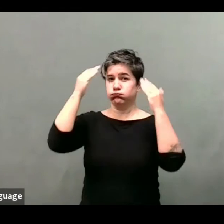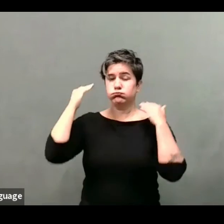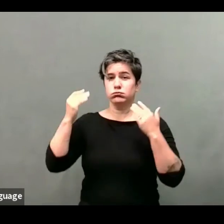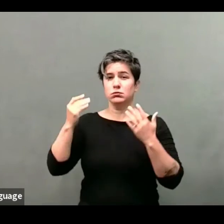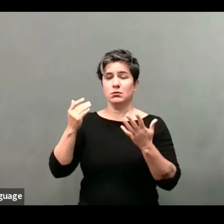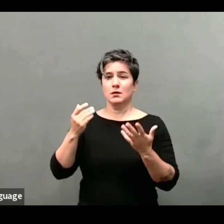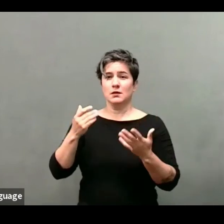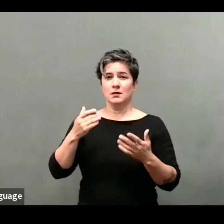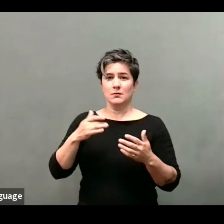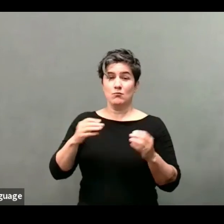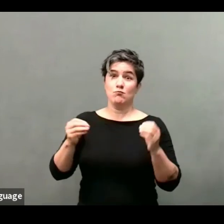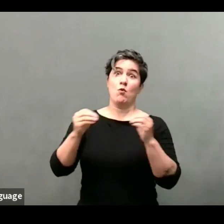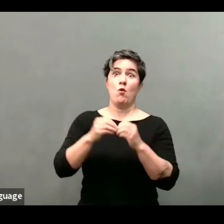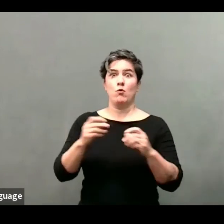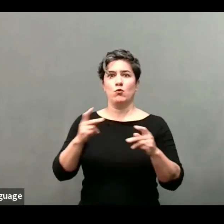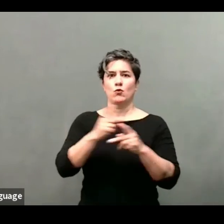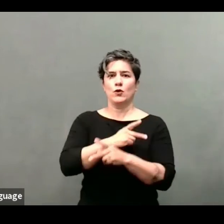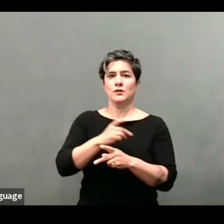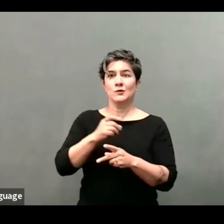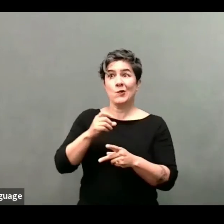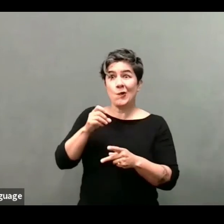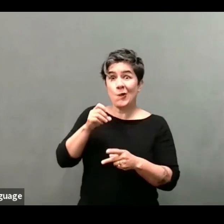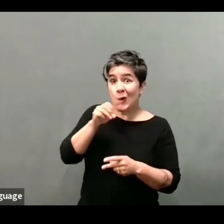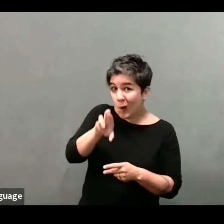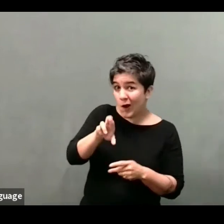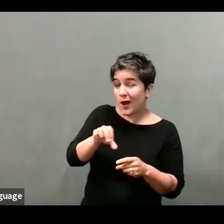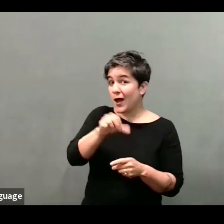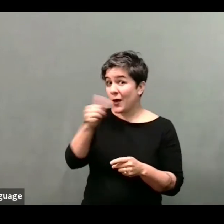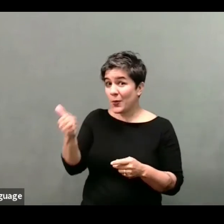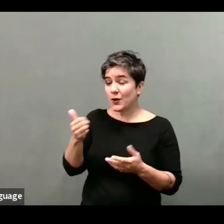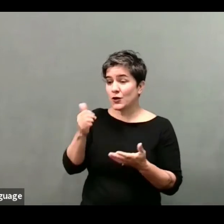along the path to healing. And so,